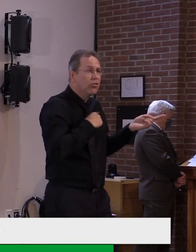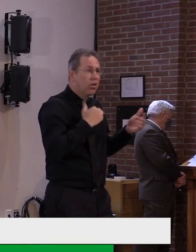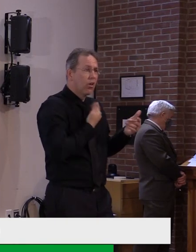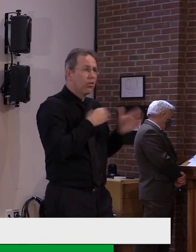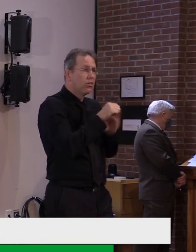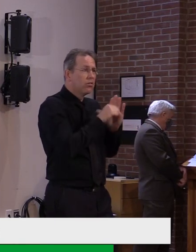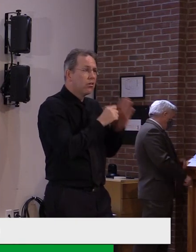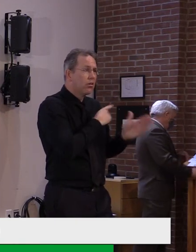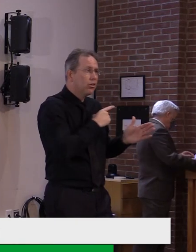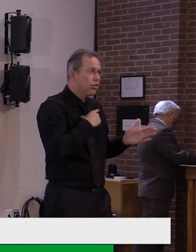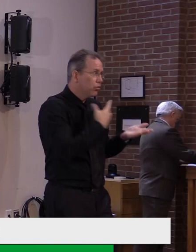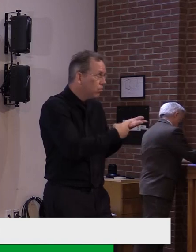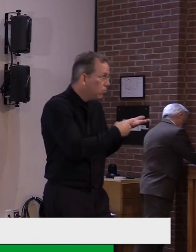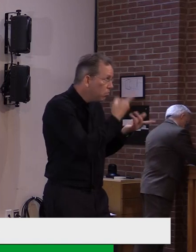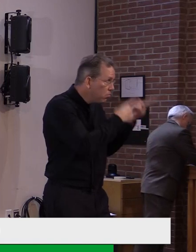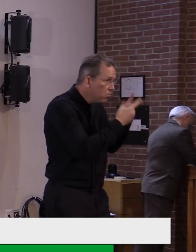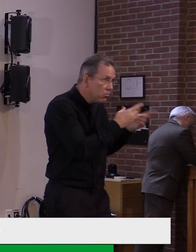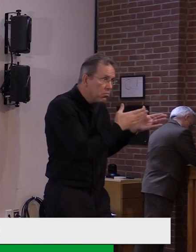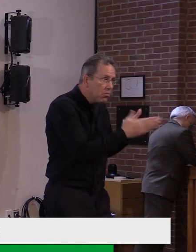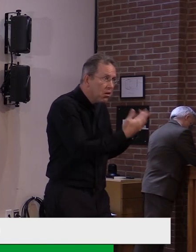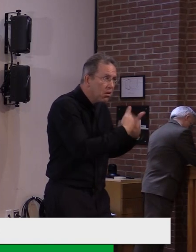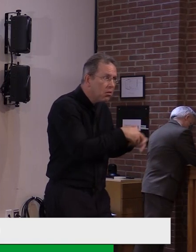make sure that we put it in the right places.